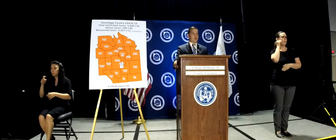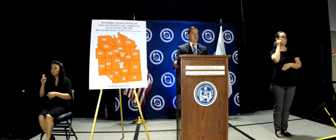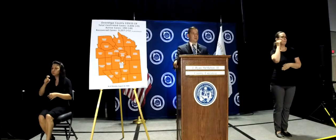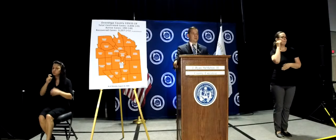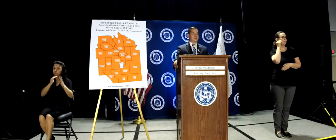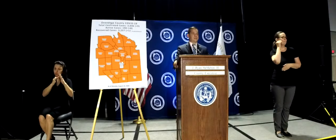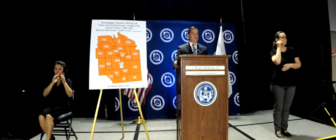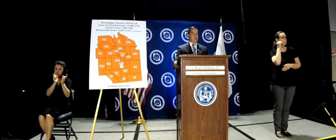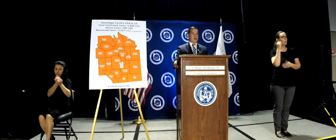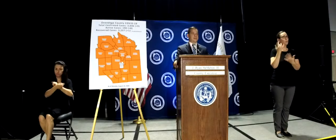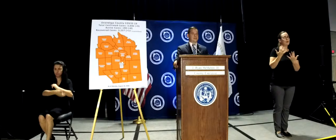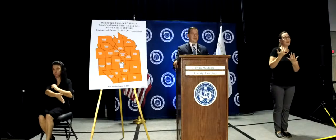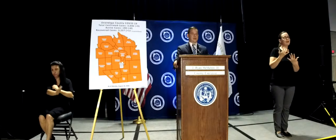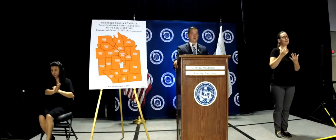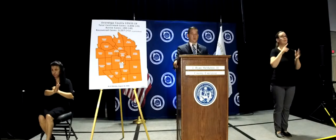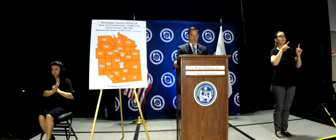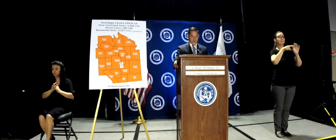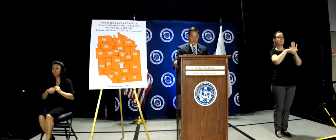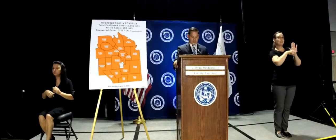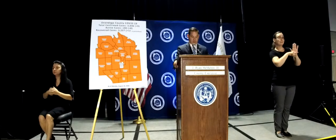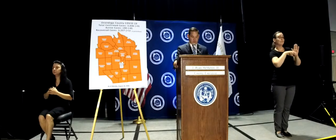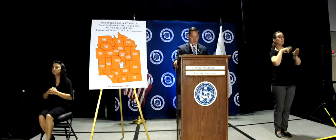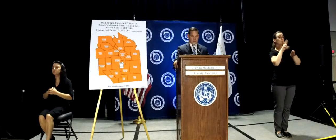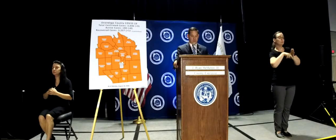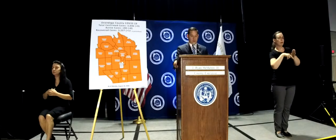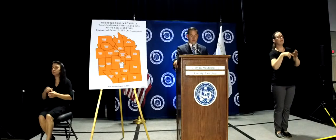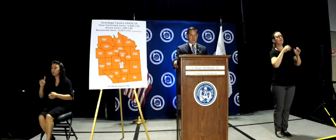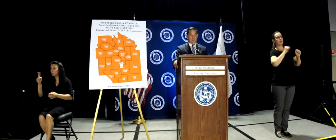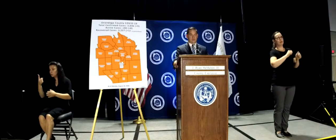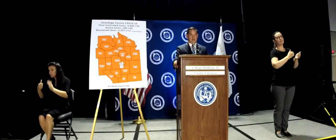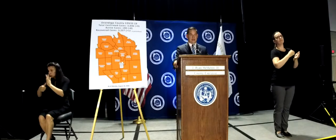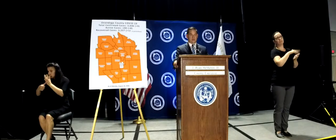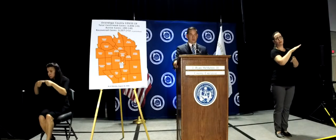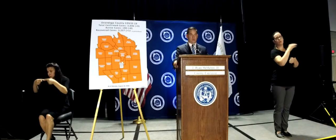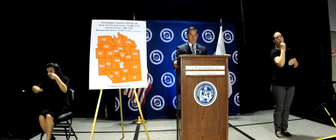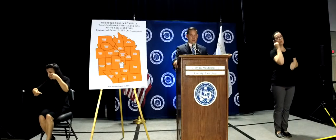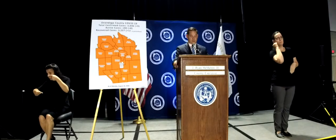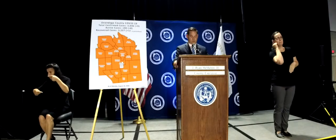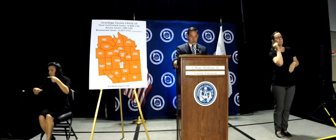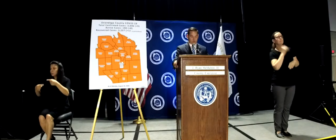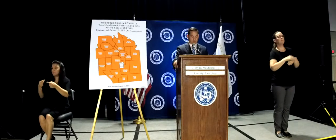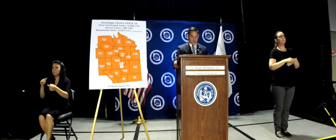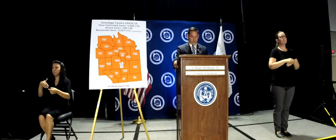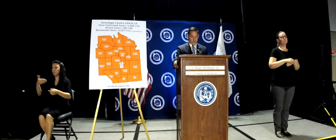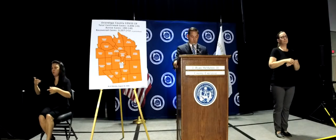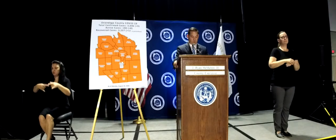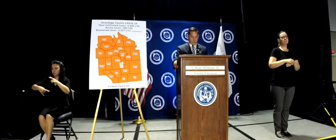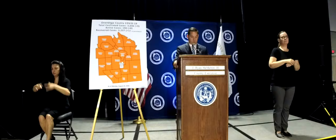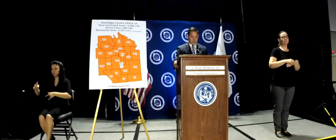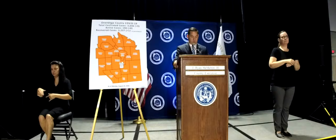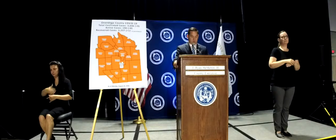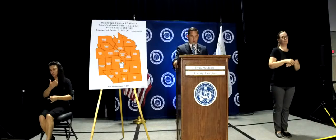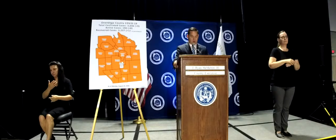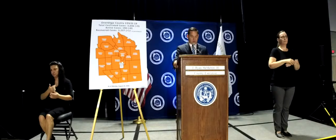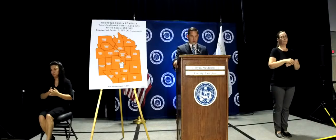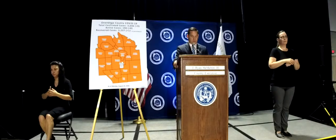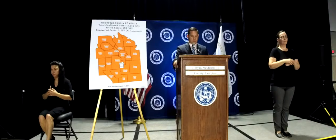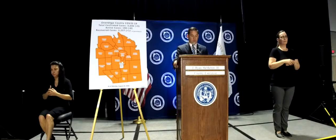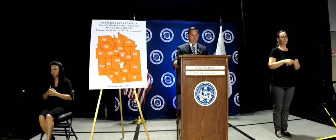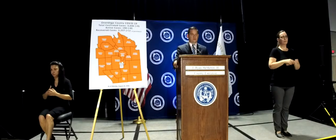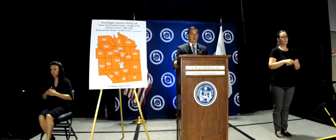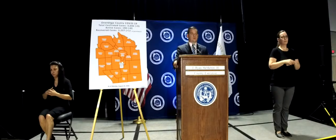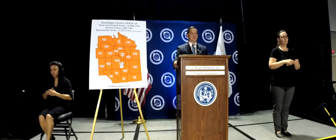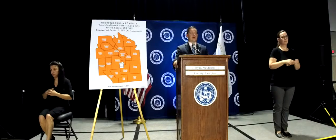care. They just need to pass a negative COVID test. They need to have a negative COVID test to return to their home,